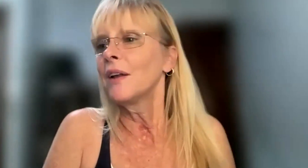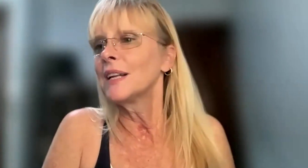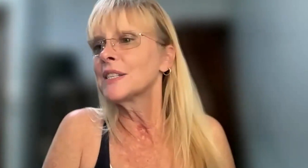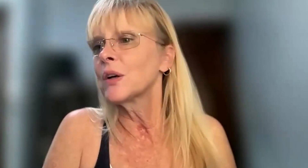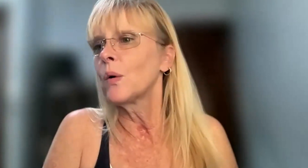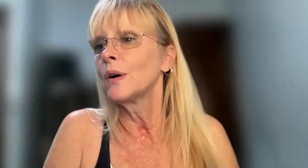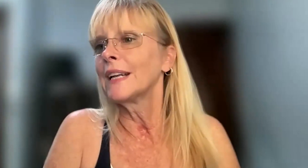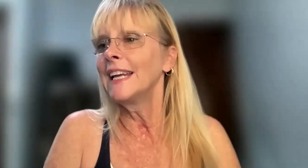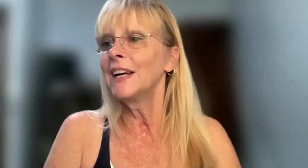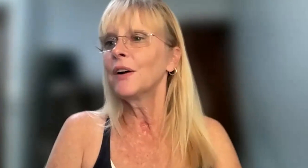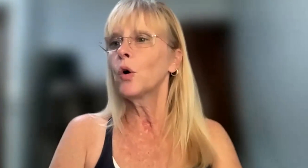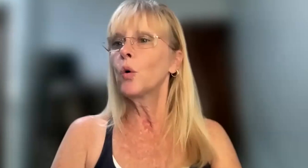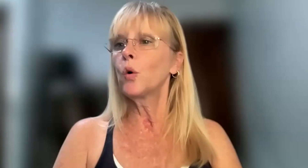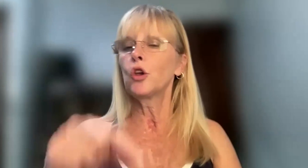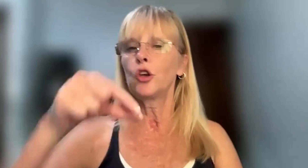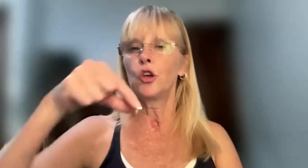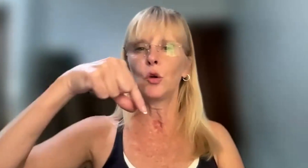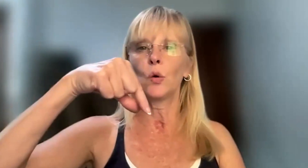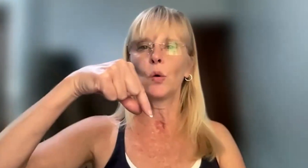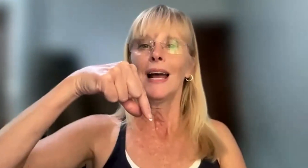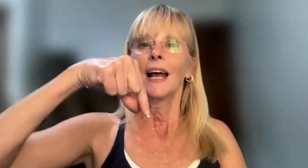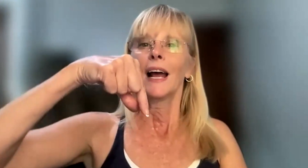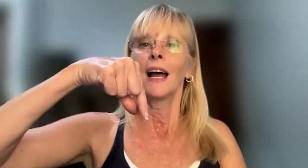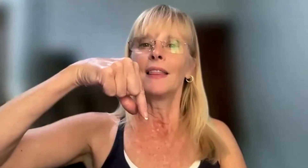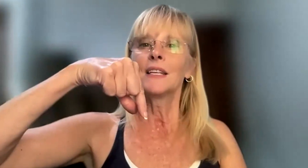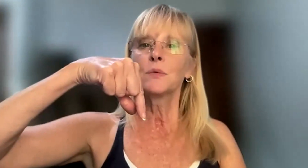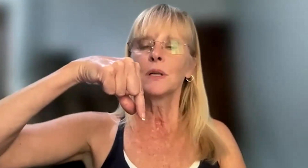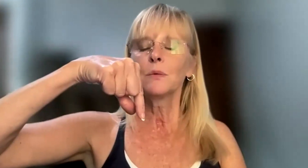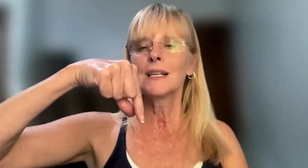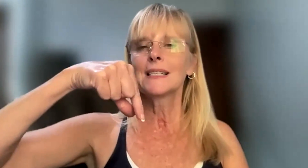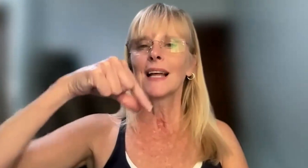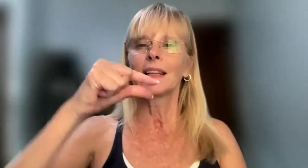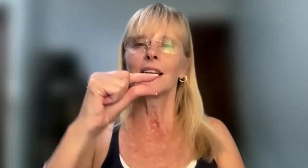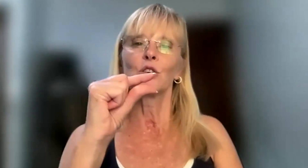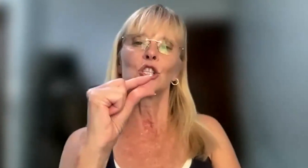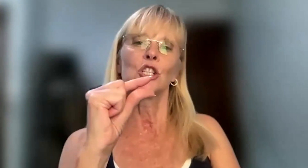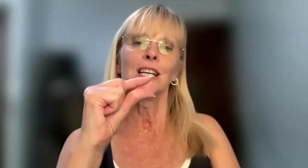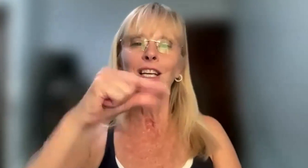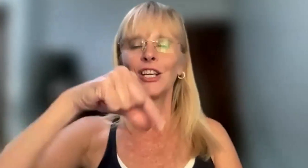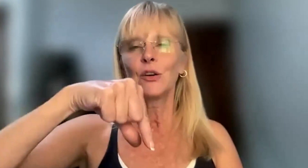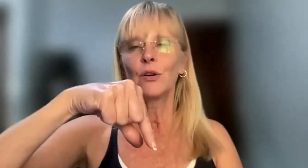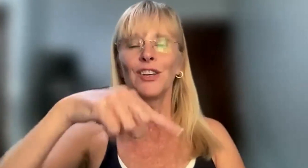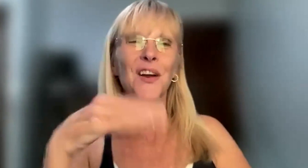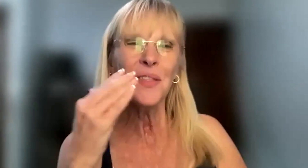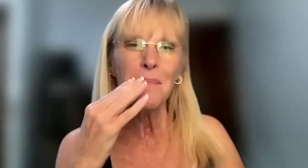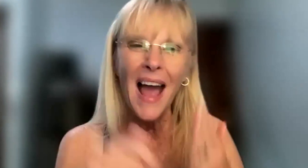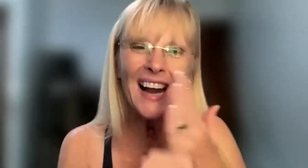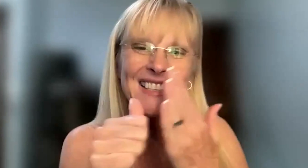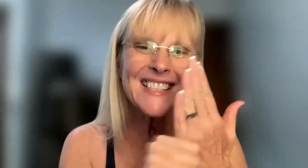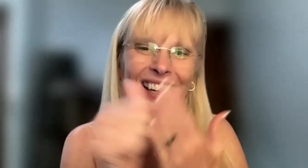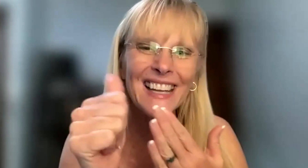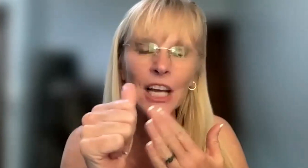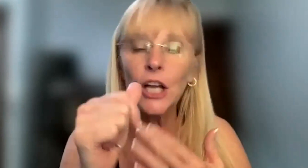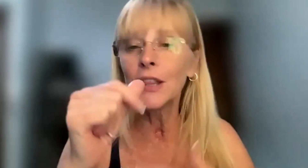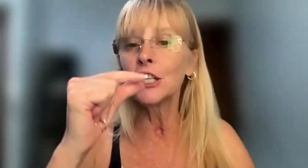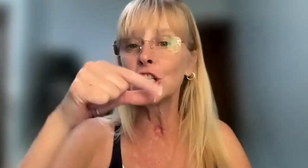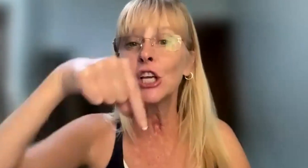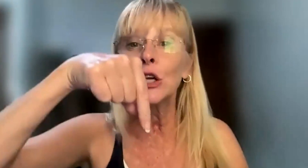let's go on here, Q. And this one was like the letter GQ. You know the magazine, the